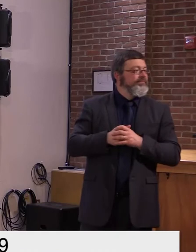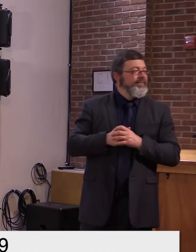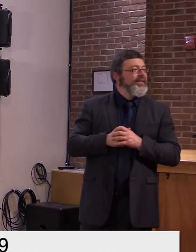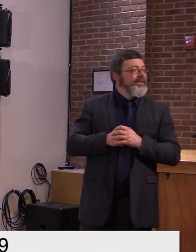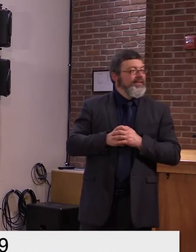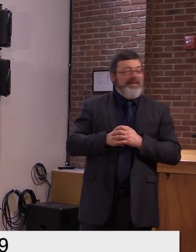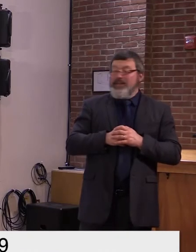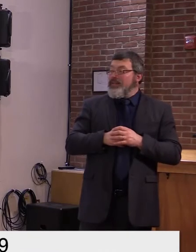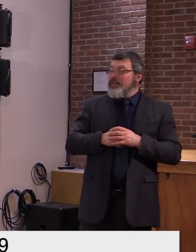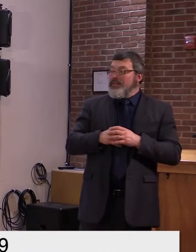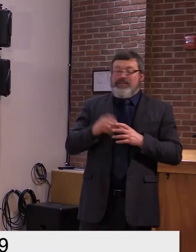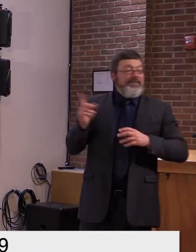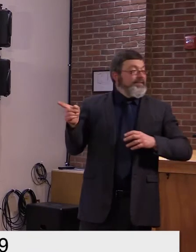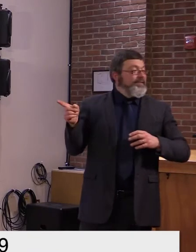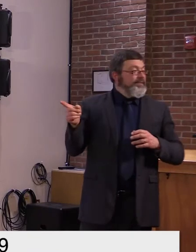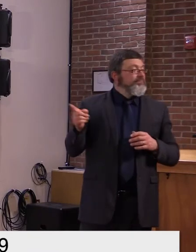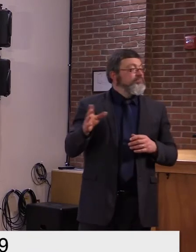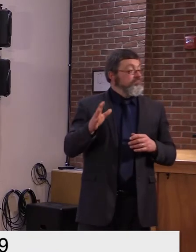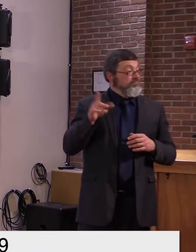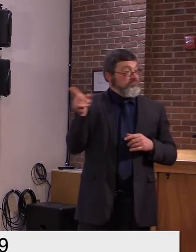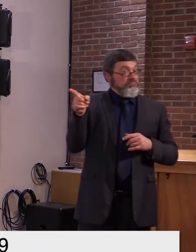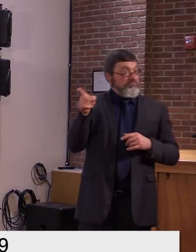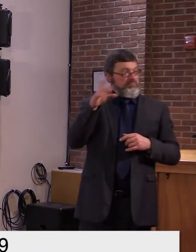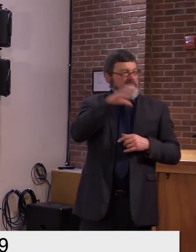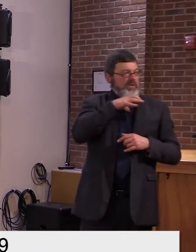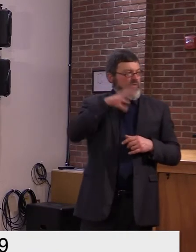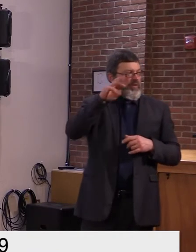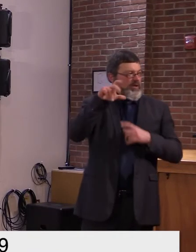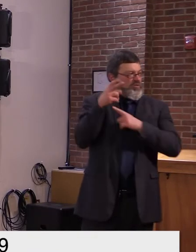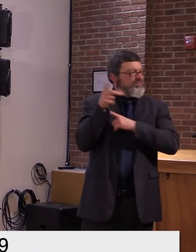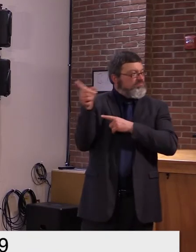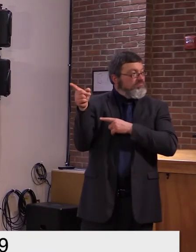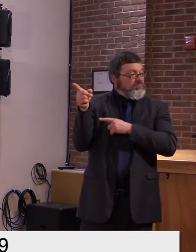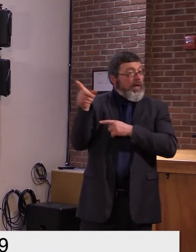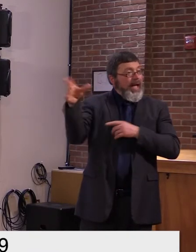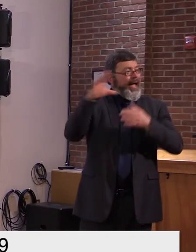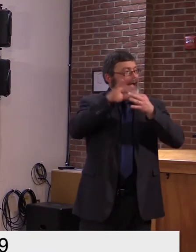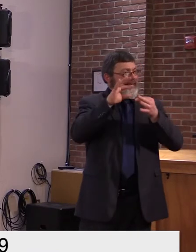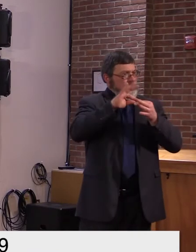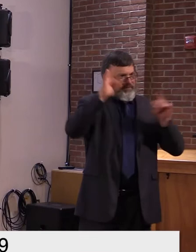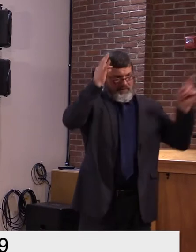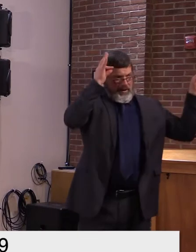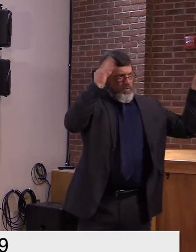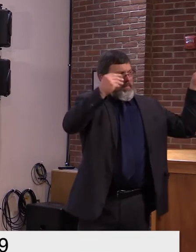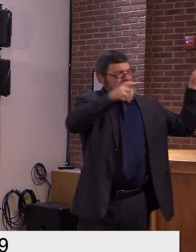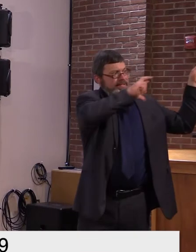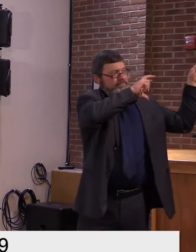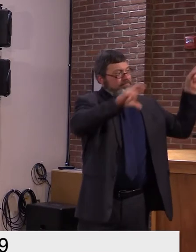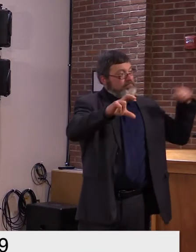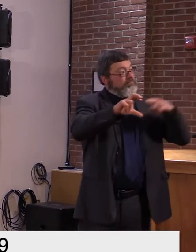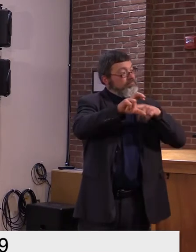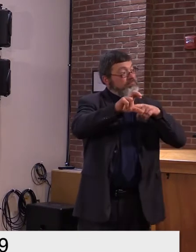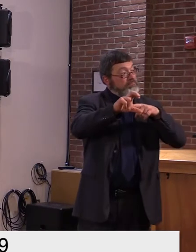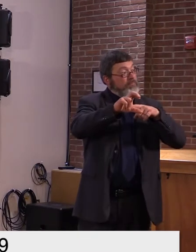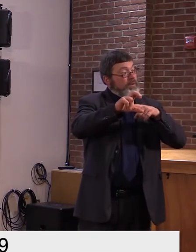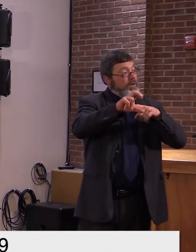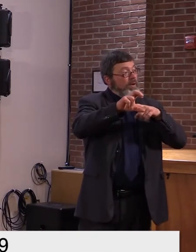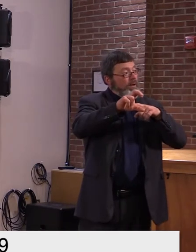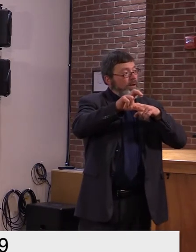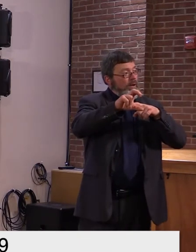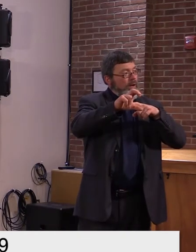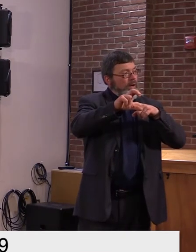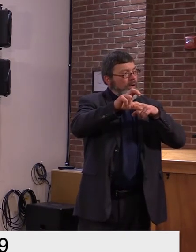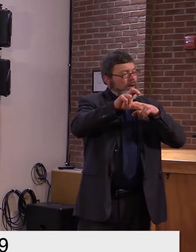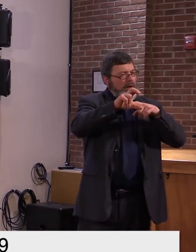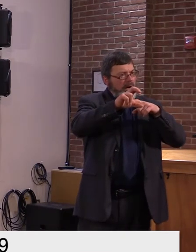You mentioned some provisions of the stimulus package designed to benefit local news outlets. Can you outline some of what